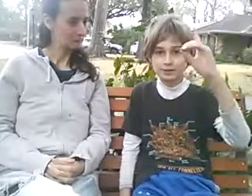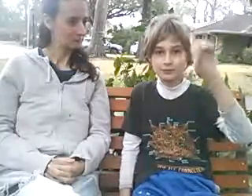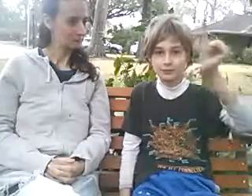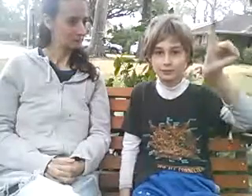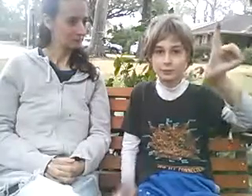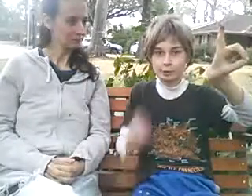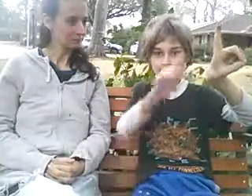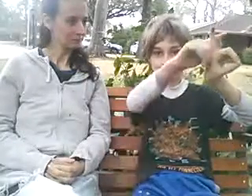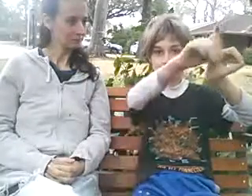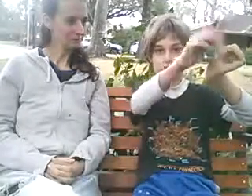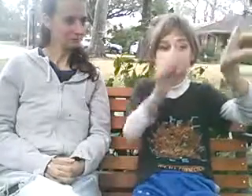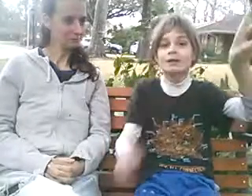D, point your finger.